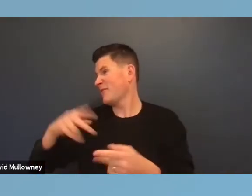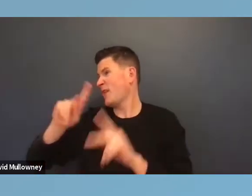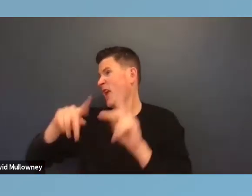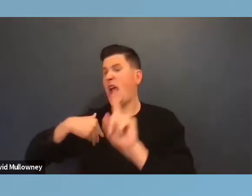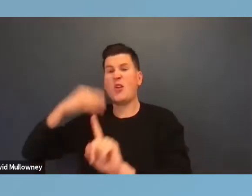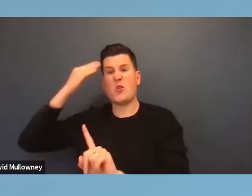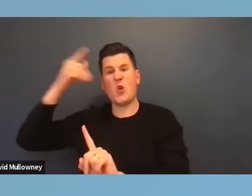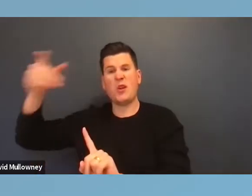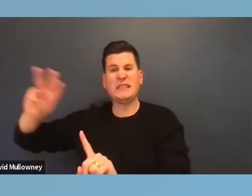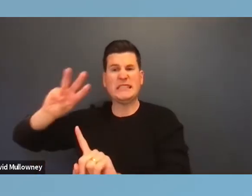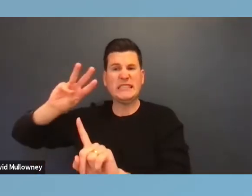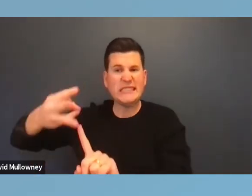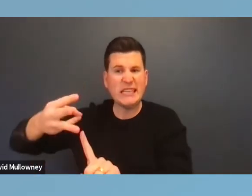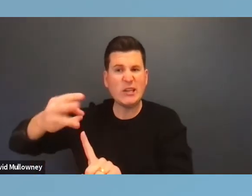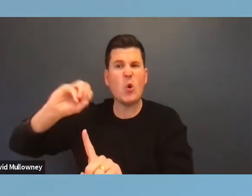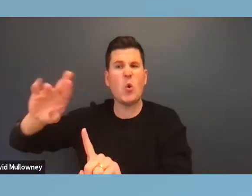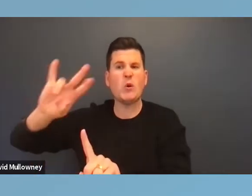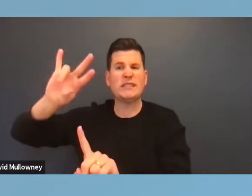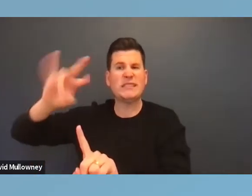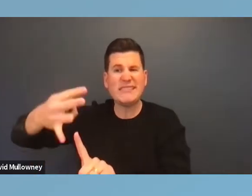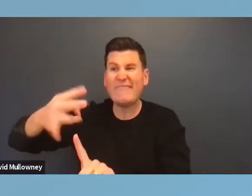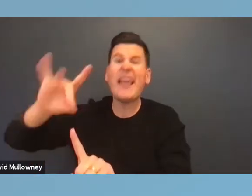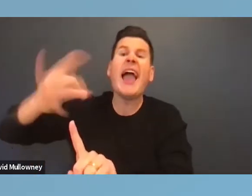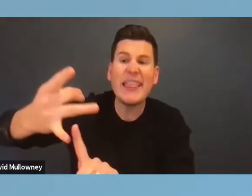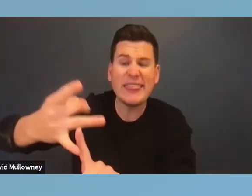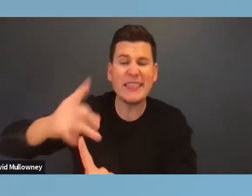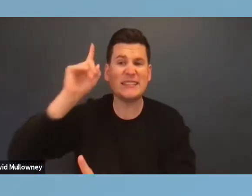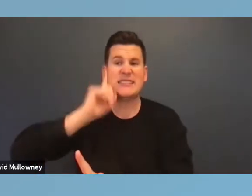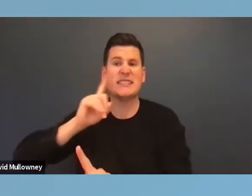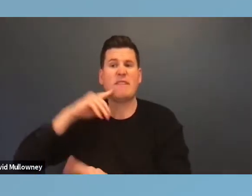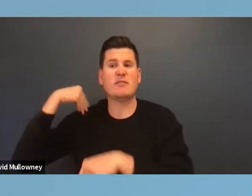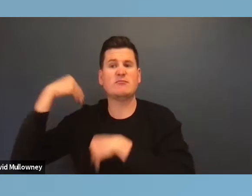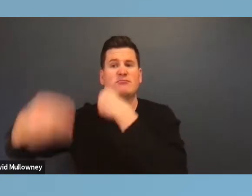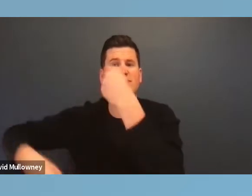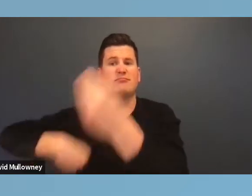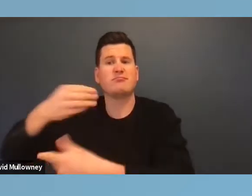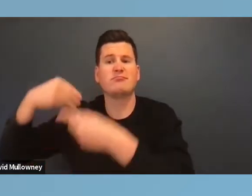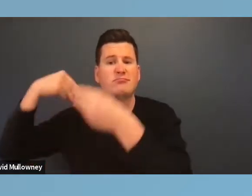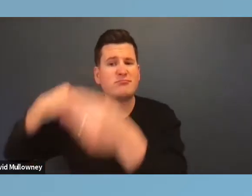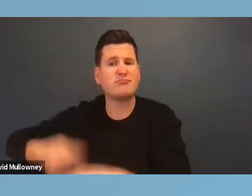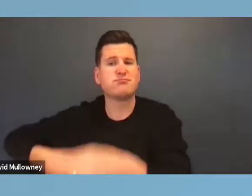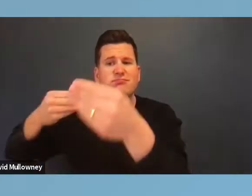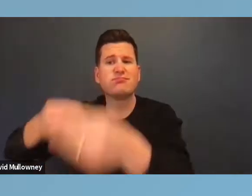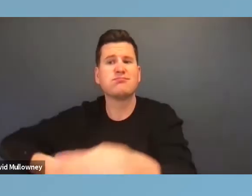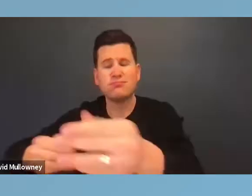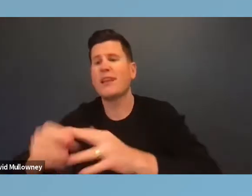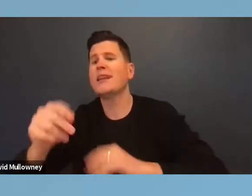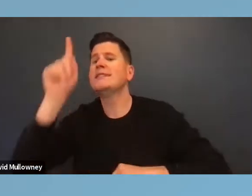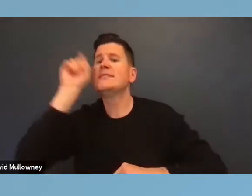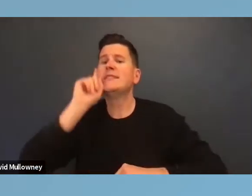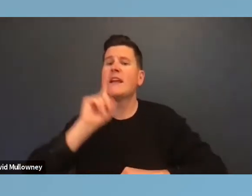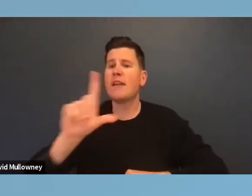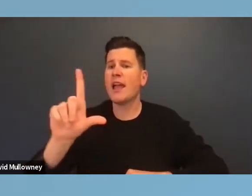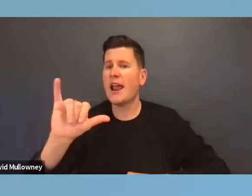deaf family, generational stories. I know some people who are 6th, 7th, and even 8th generation